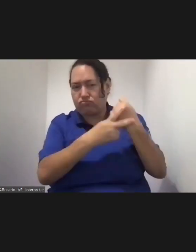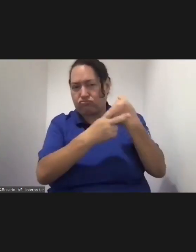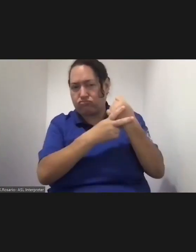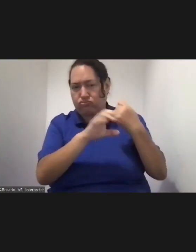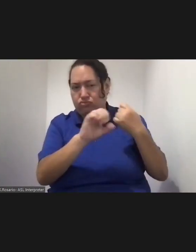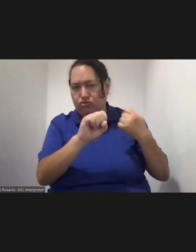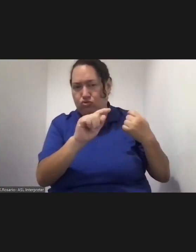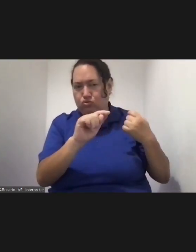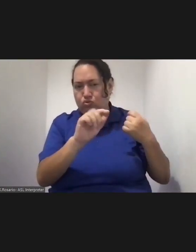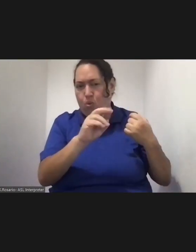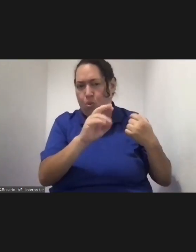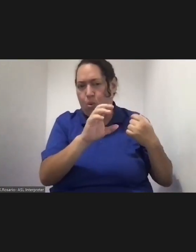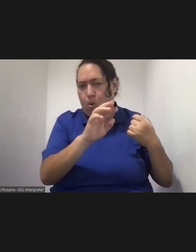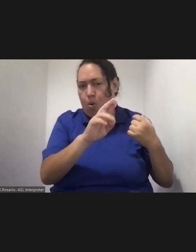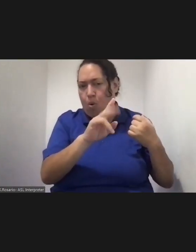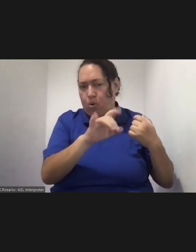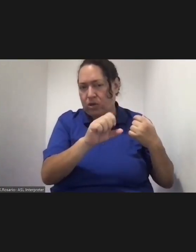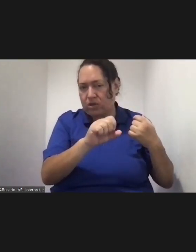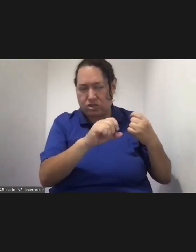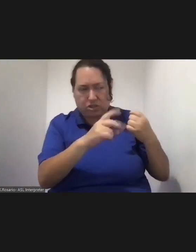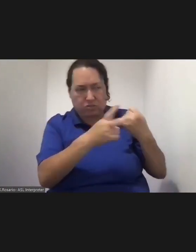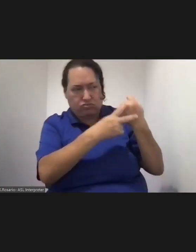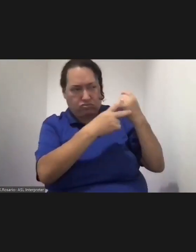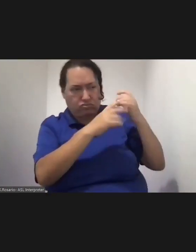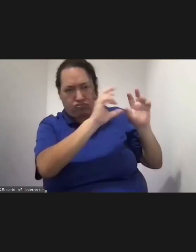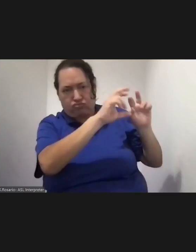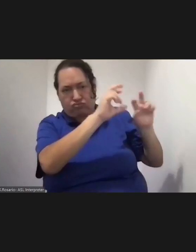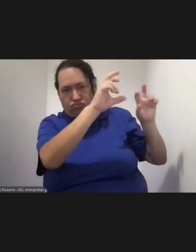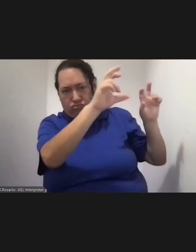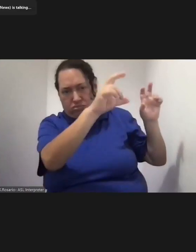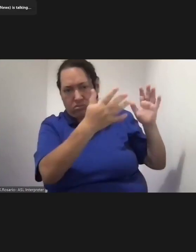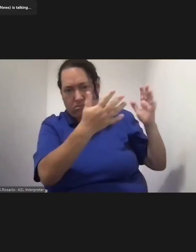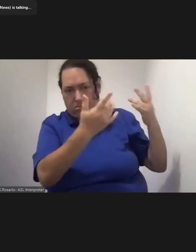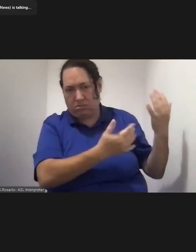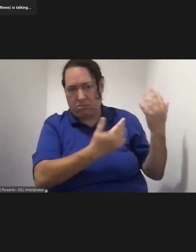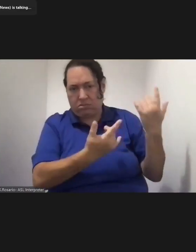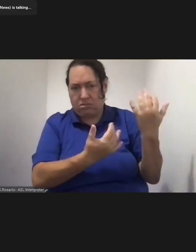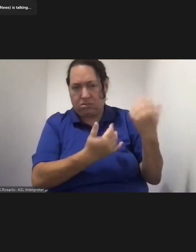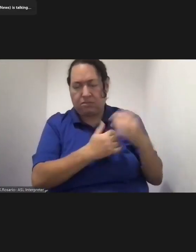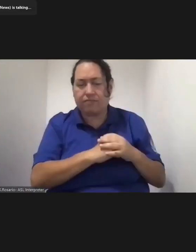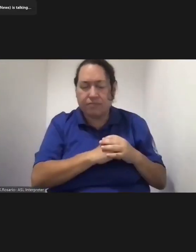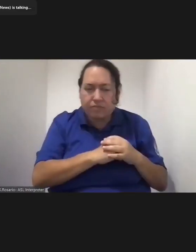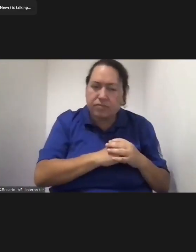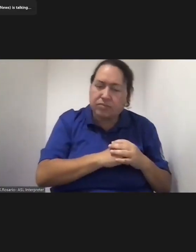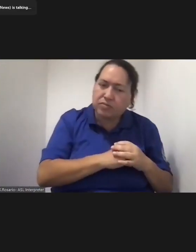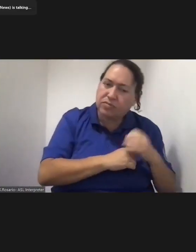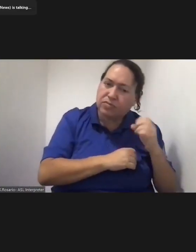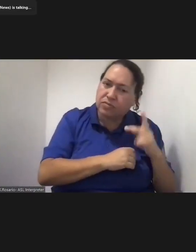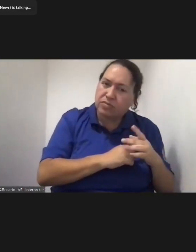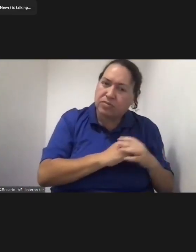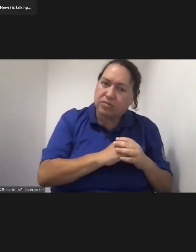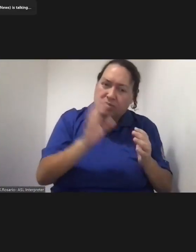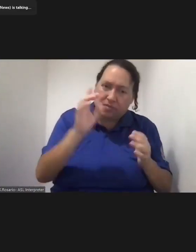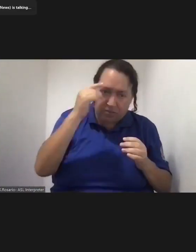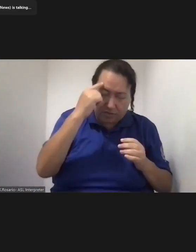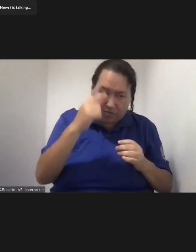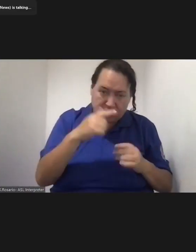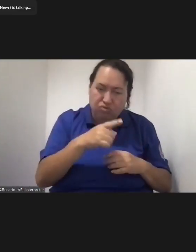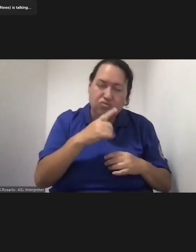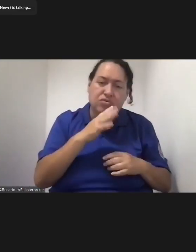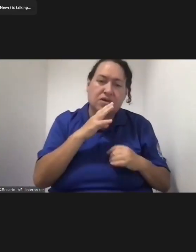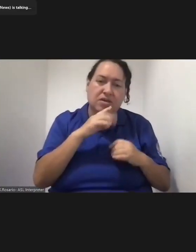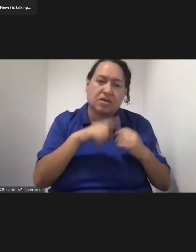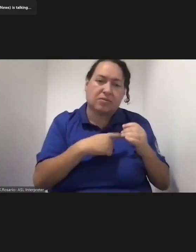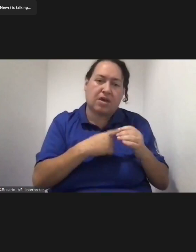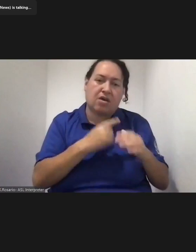you. Steve Lamtiaco, PDN. Yes, hi. So Governor, early on you mentioned that all of